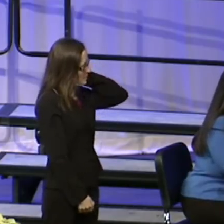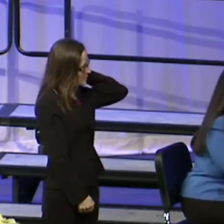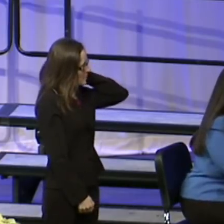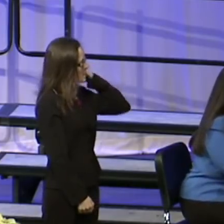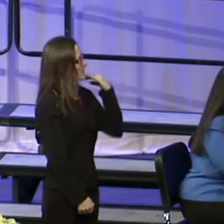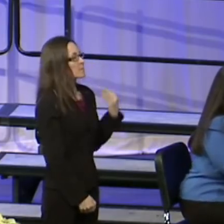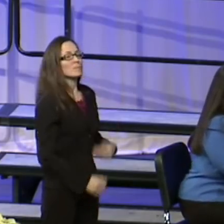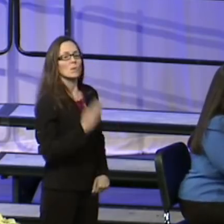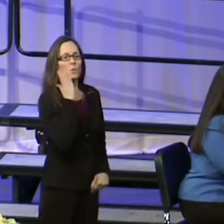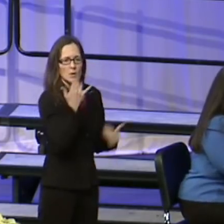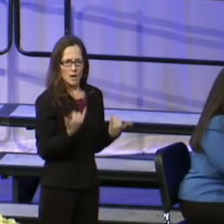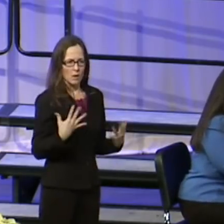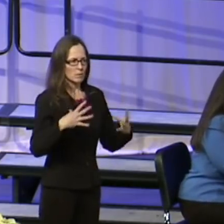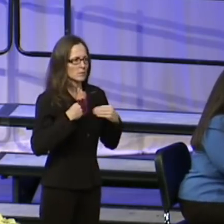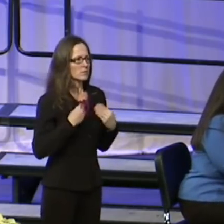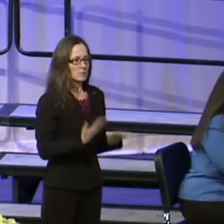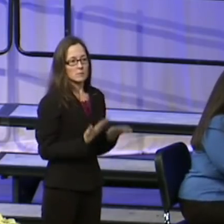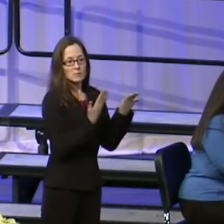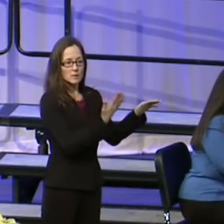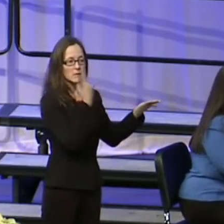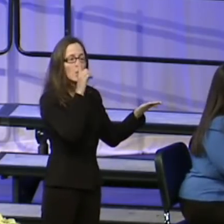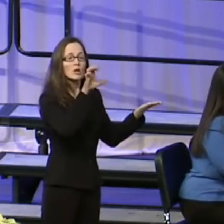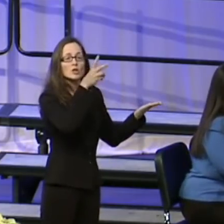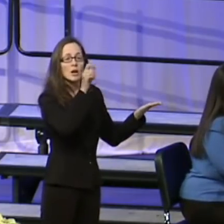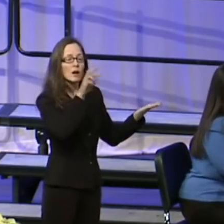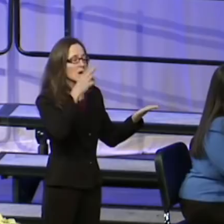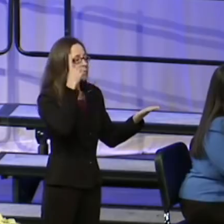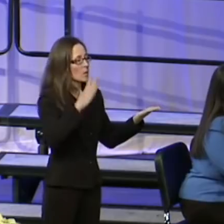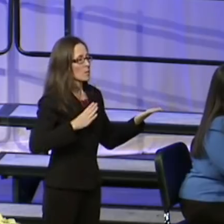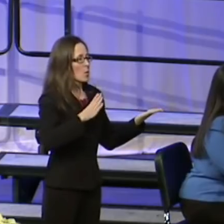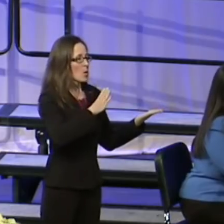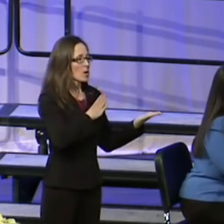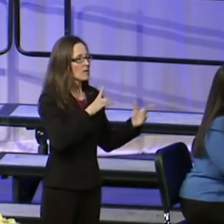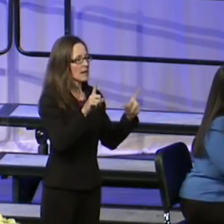We'll now take nominations for chairperson of the Board of License.